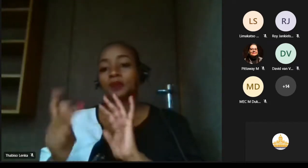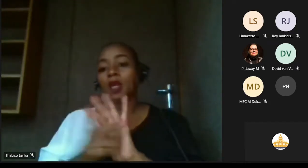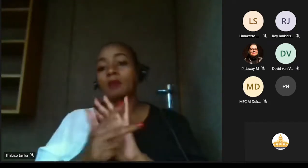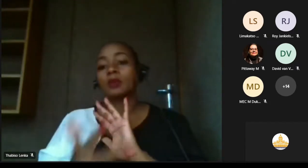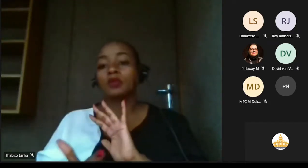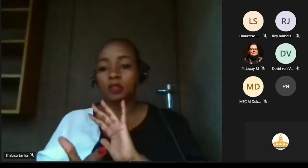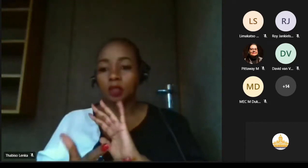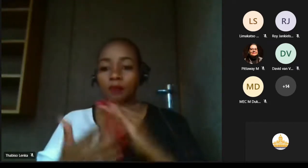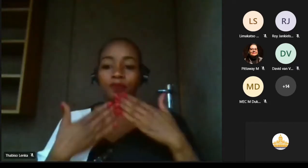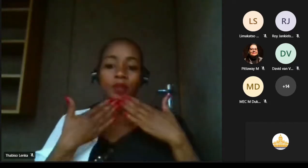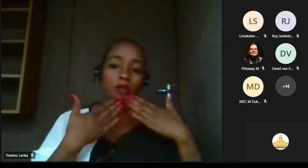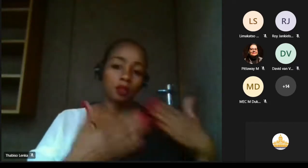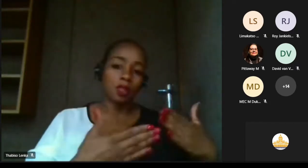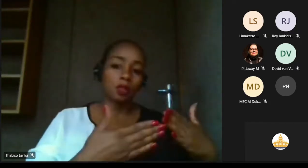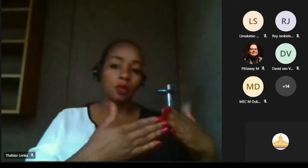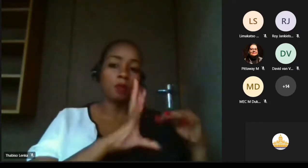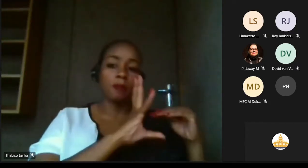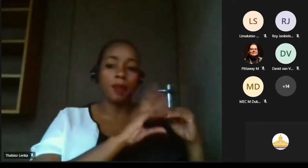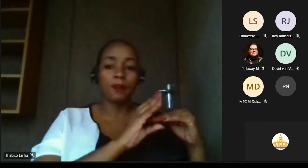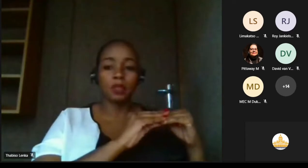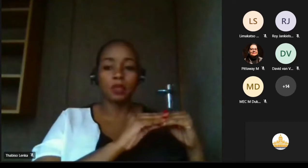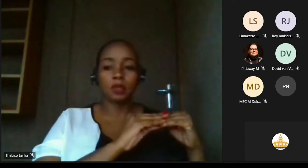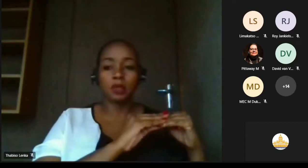Approved. Thank you, Honourable Members.